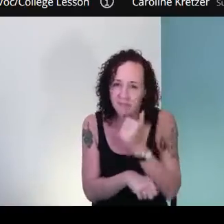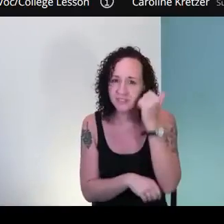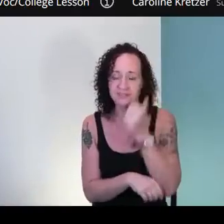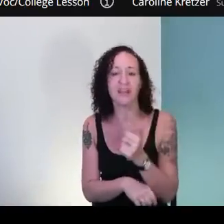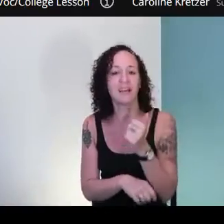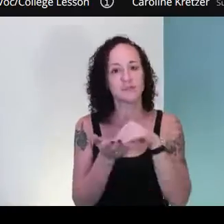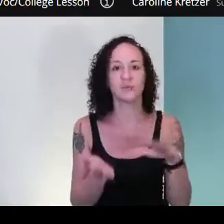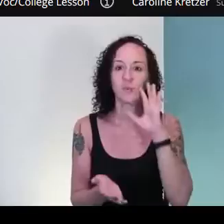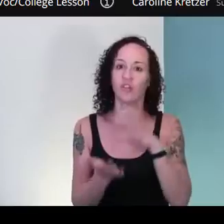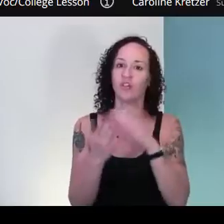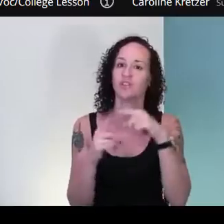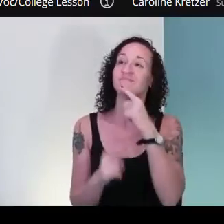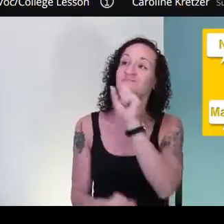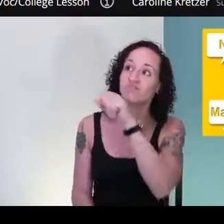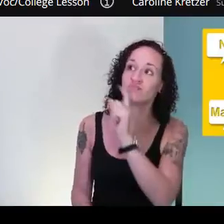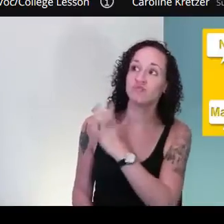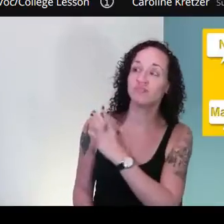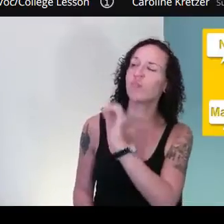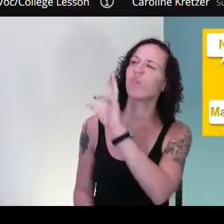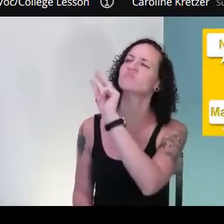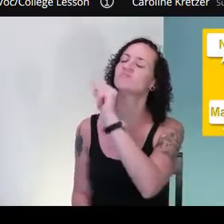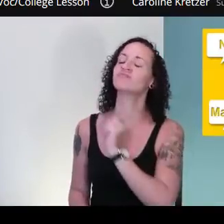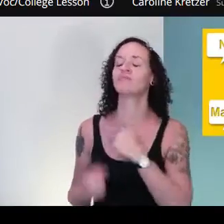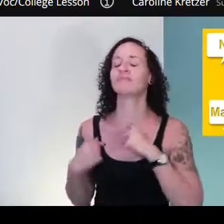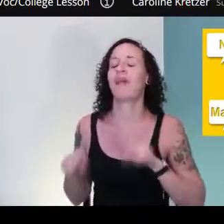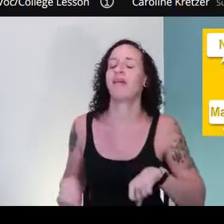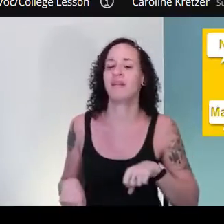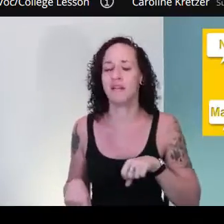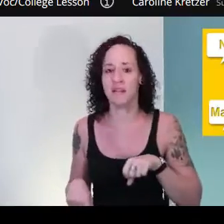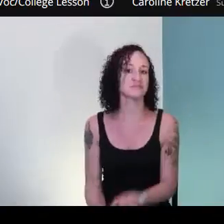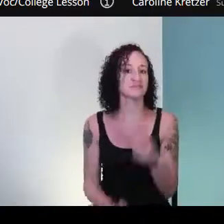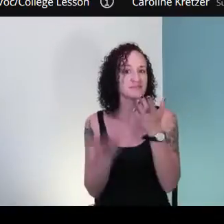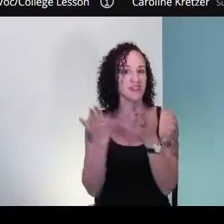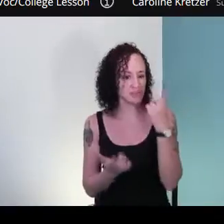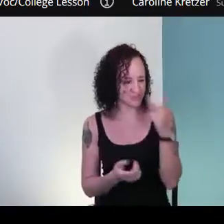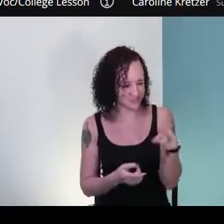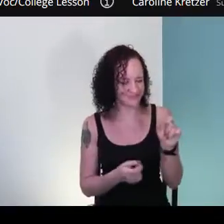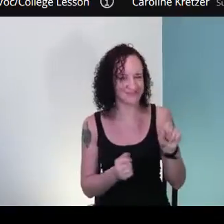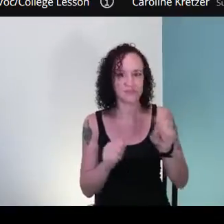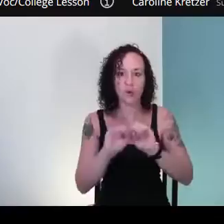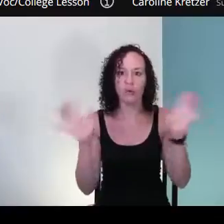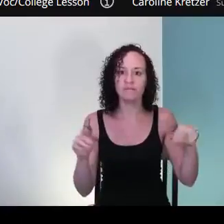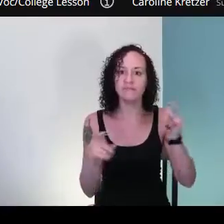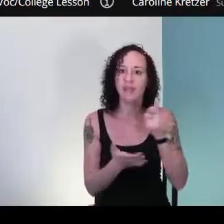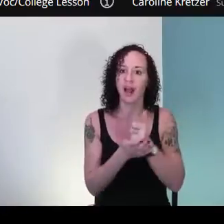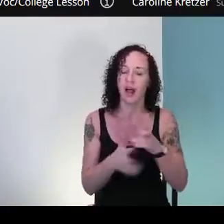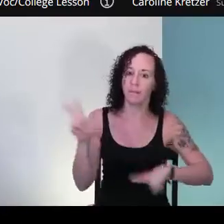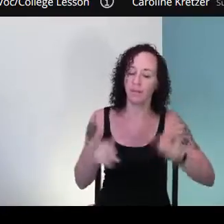you have the consent of the student before moving forward. Every time, ask that question. Eventually, students will